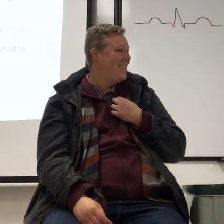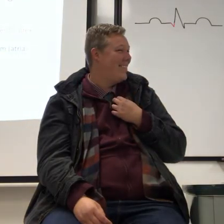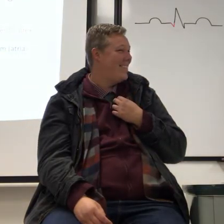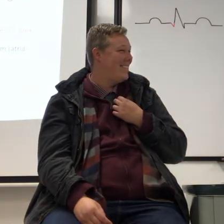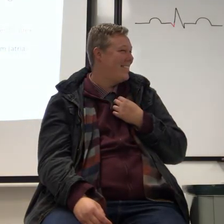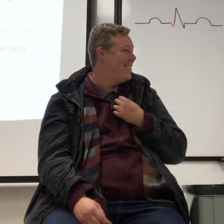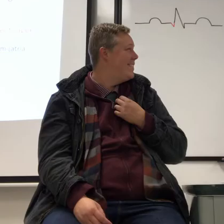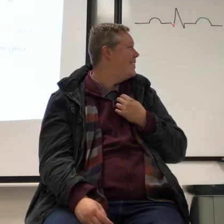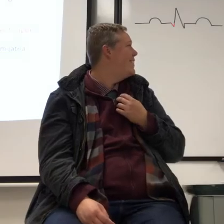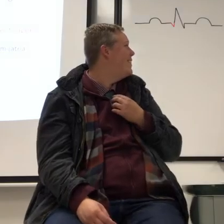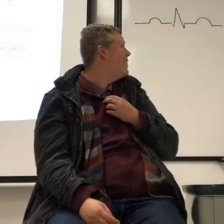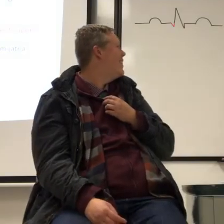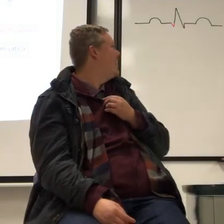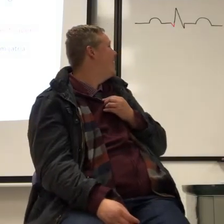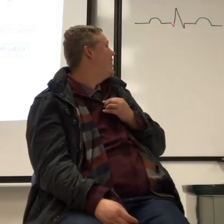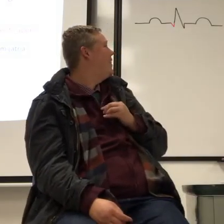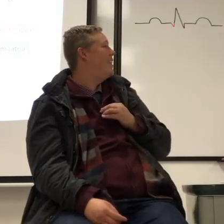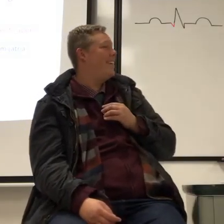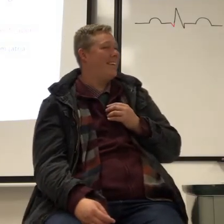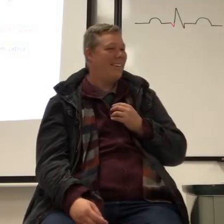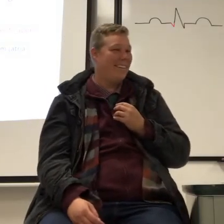Bundle of hiss.